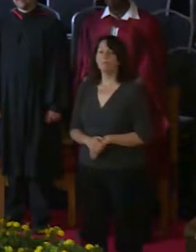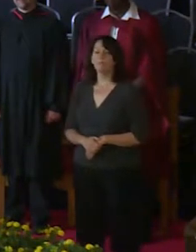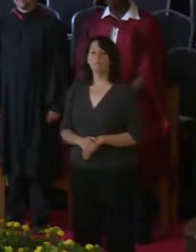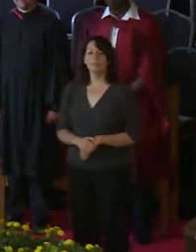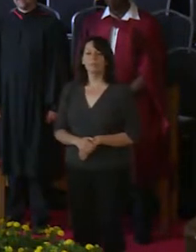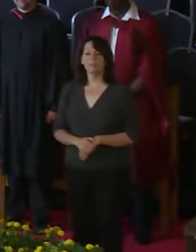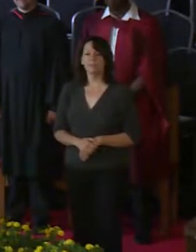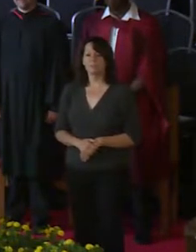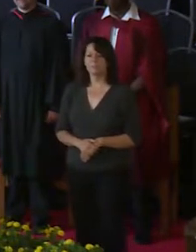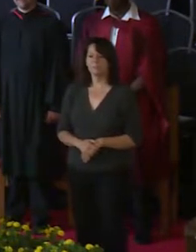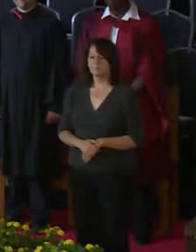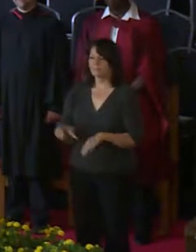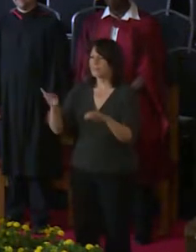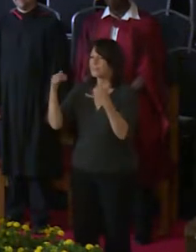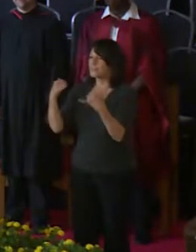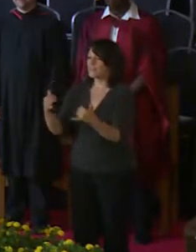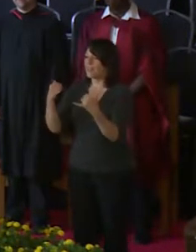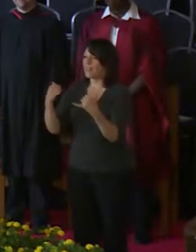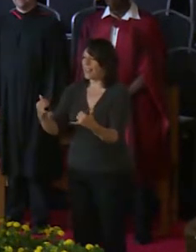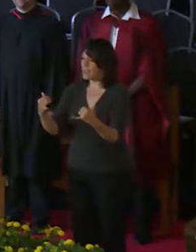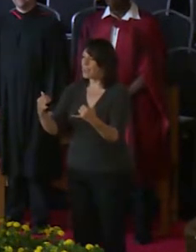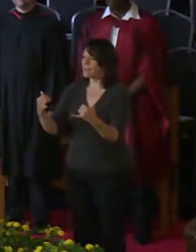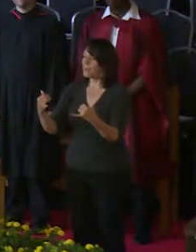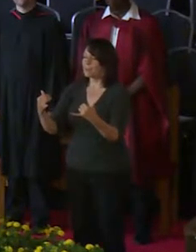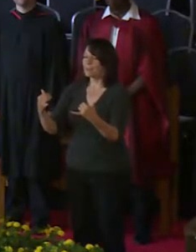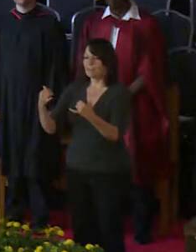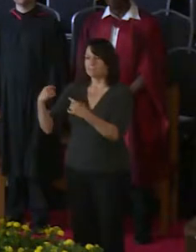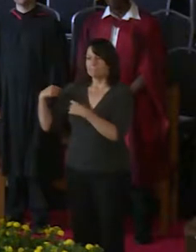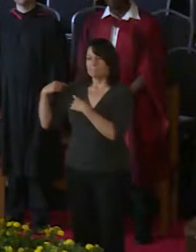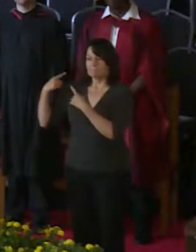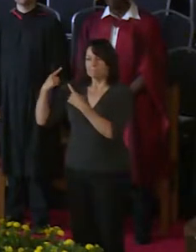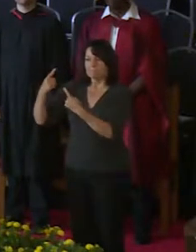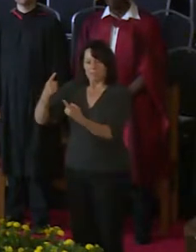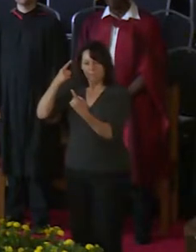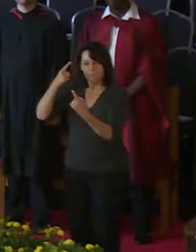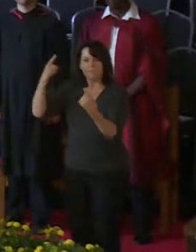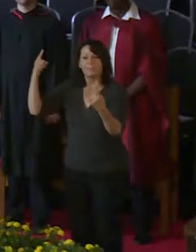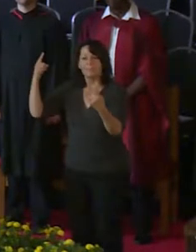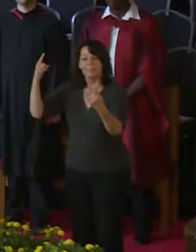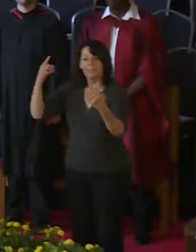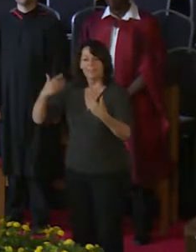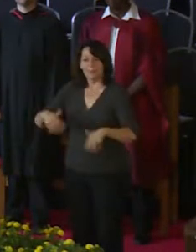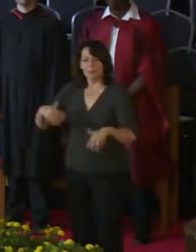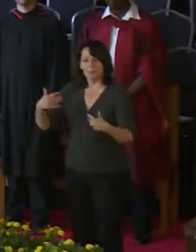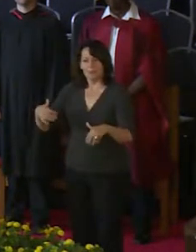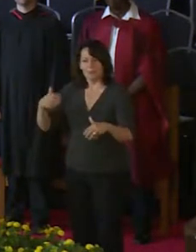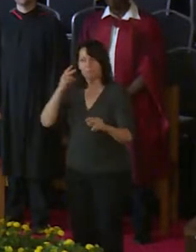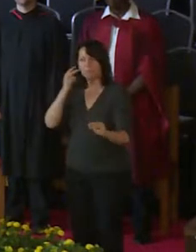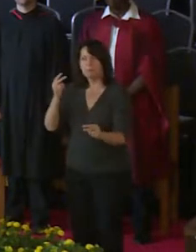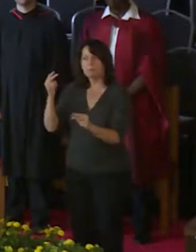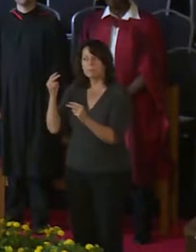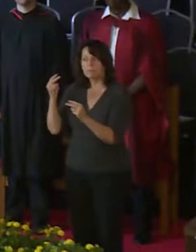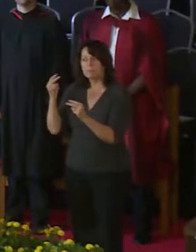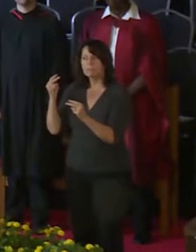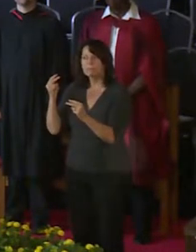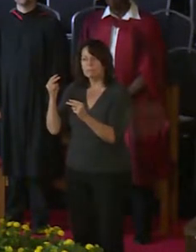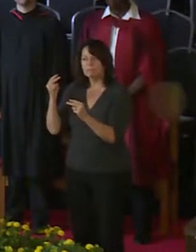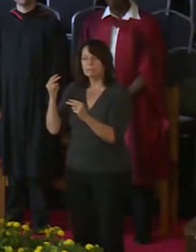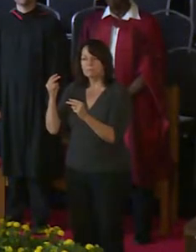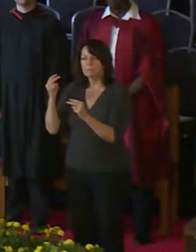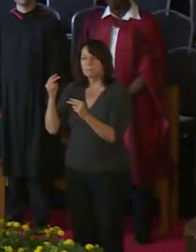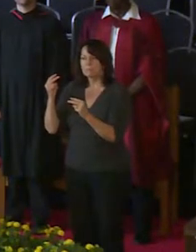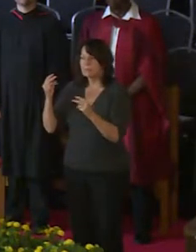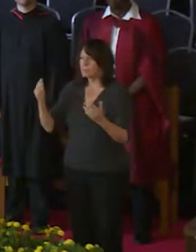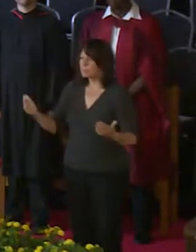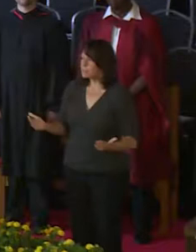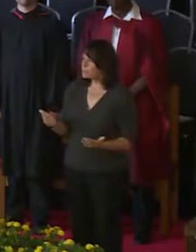On this day of recognized achievement, we pause and we reflect on our place in